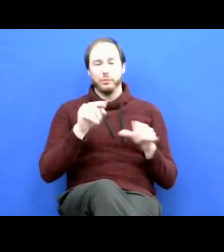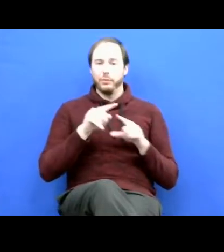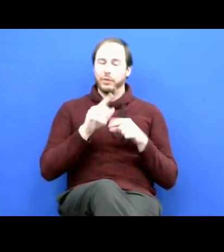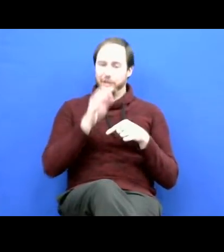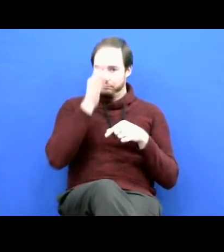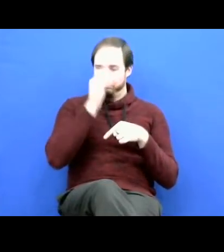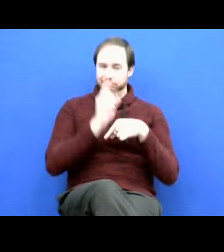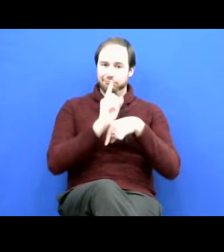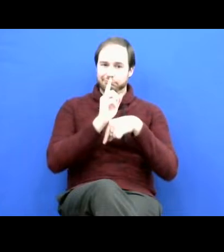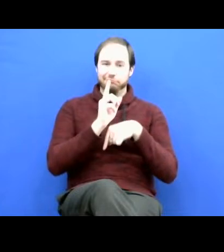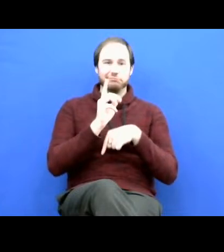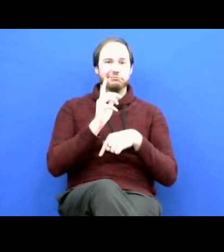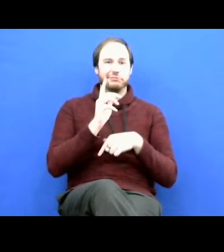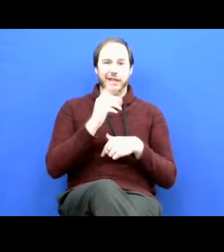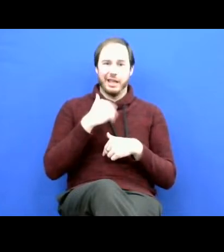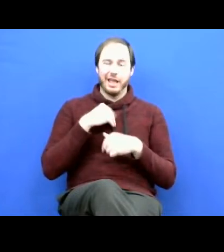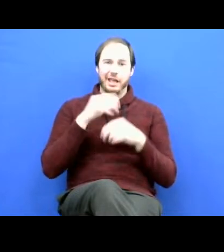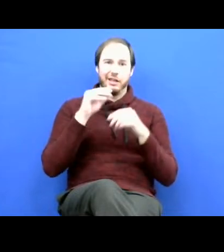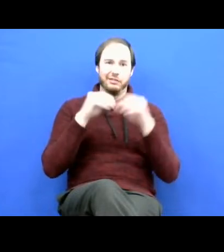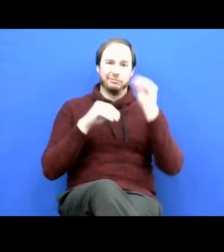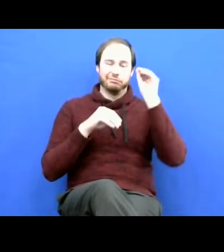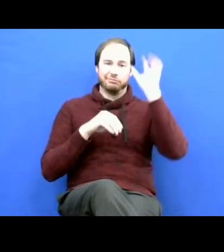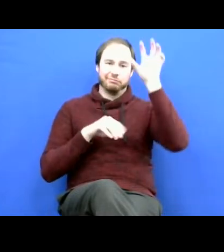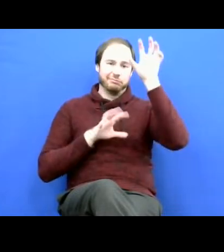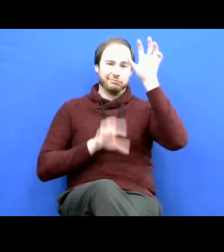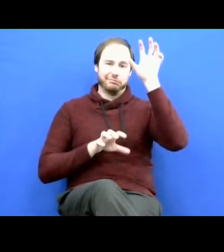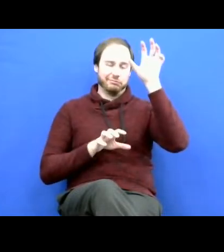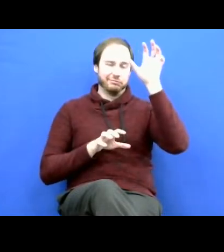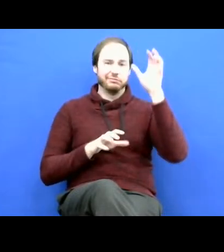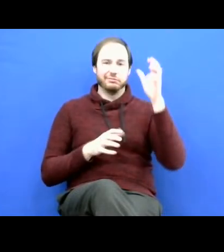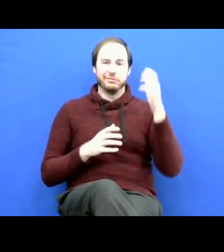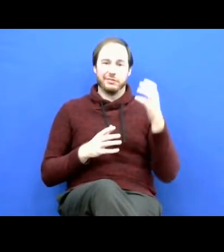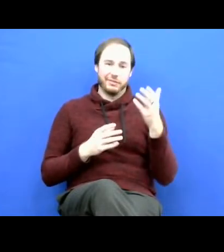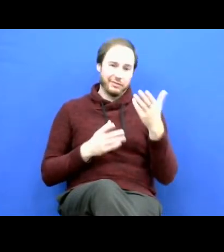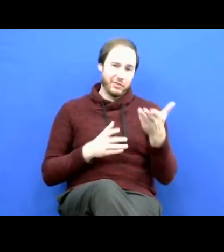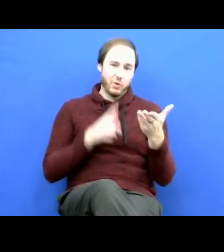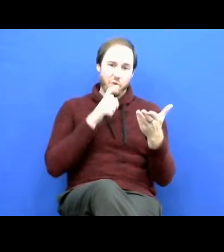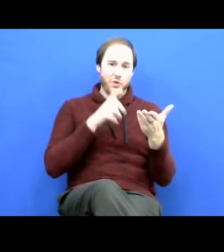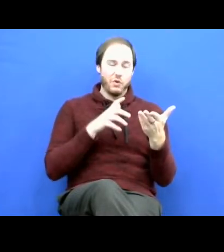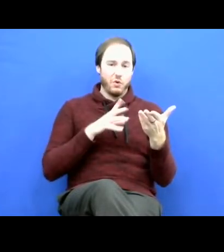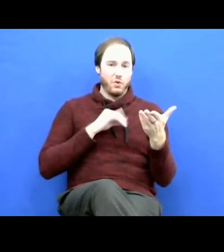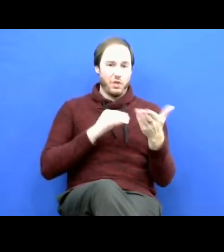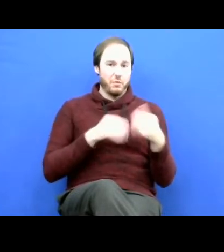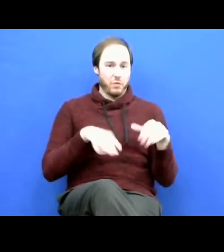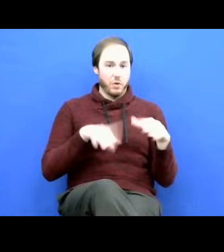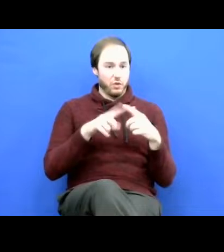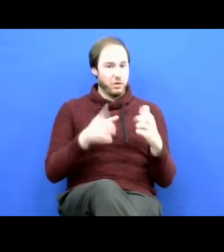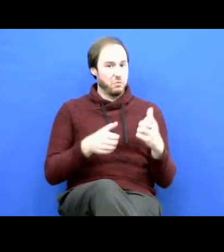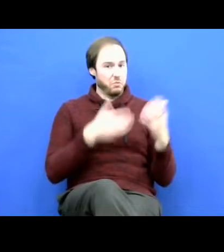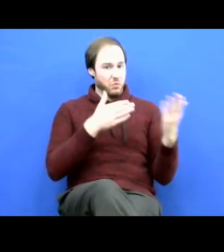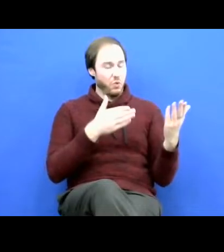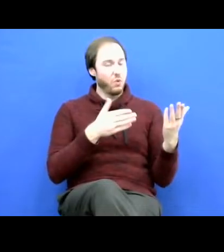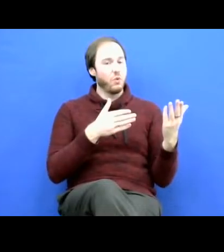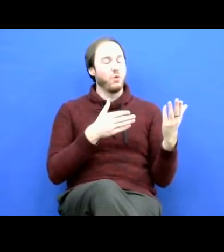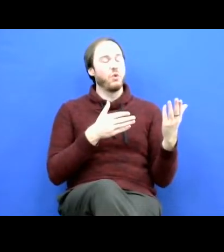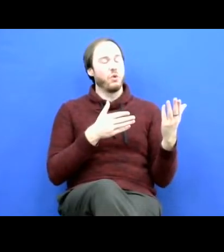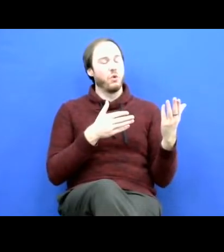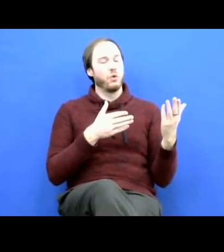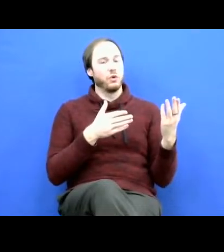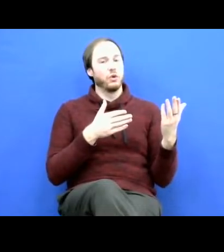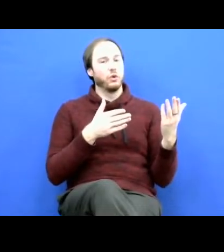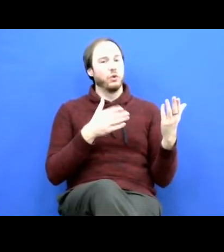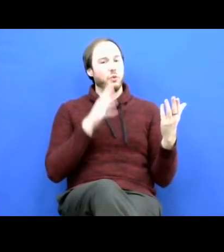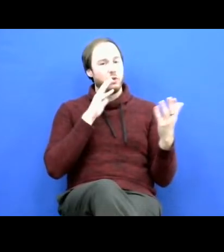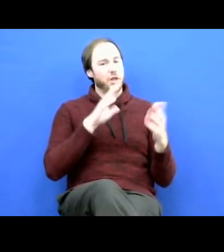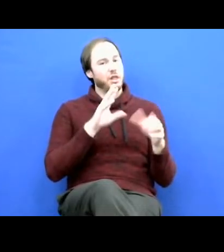areas nearby. And again, they're going to need to, when they put forth their proposal, they'll